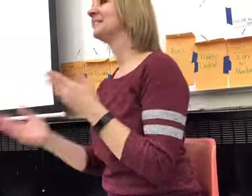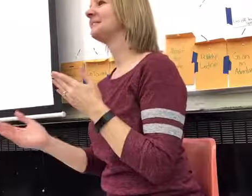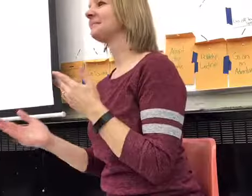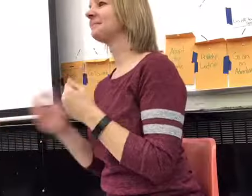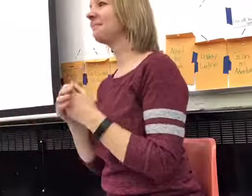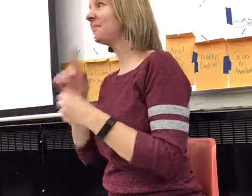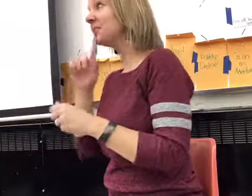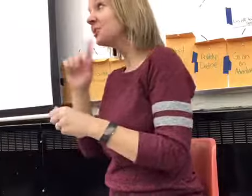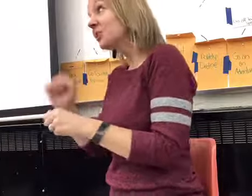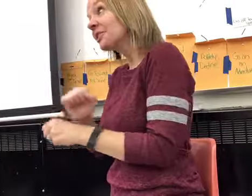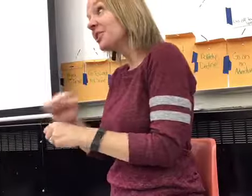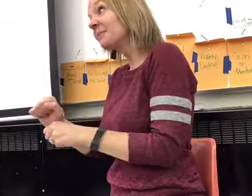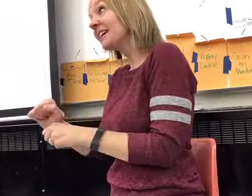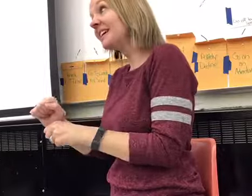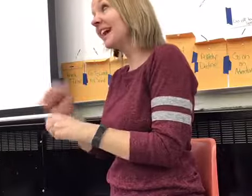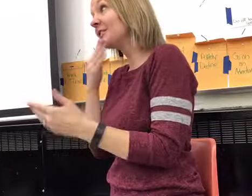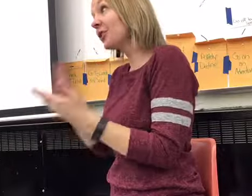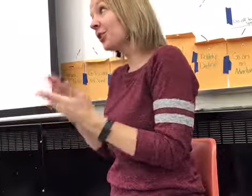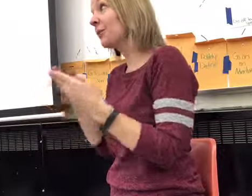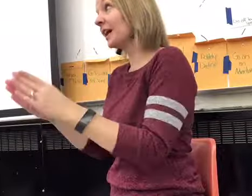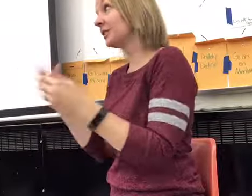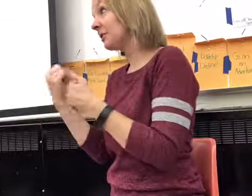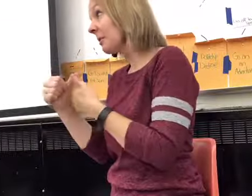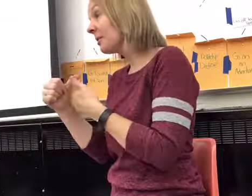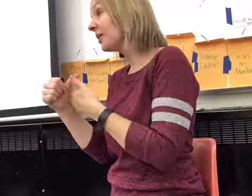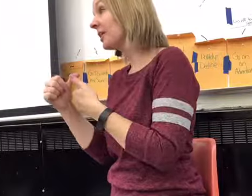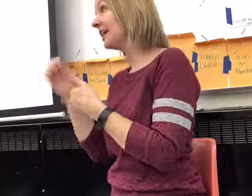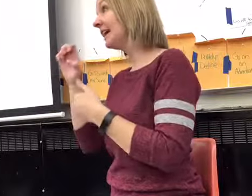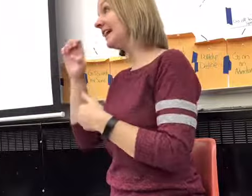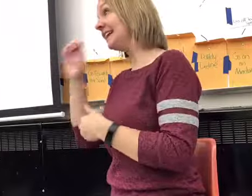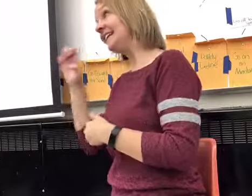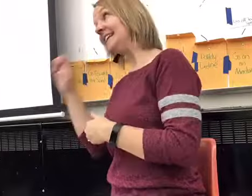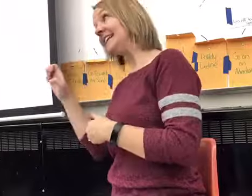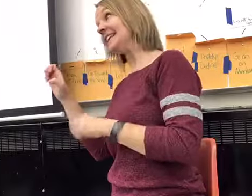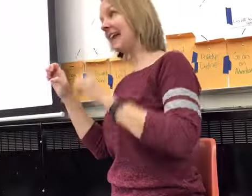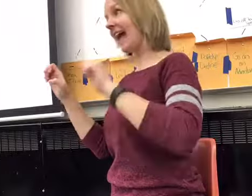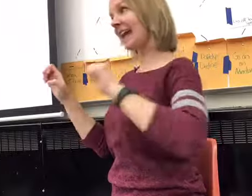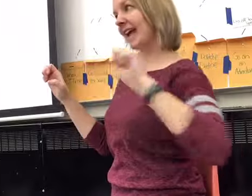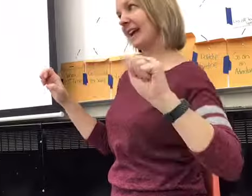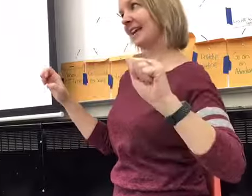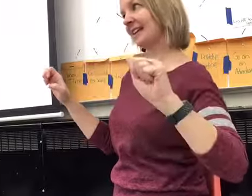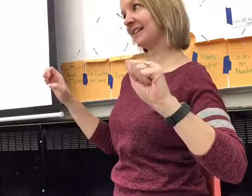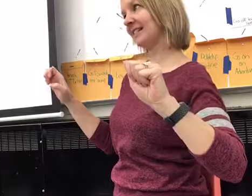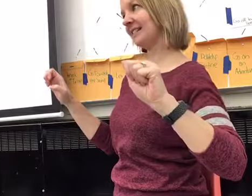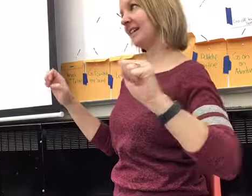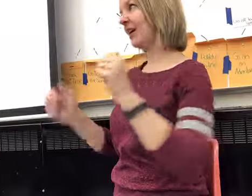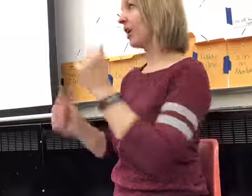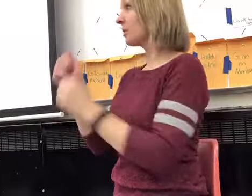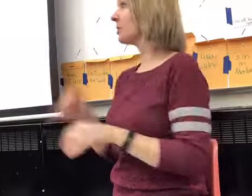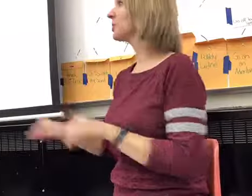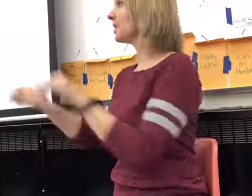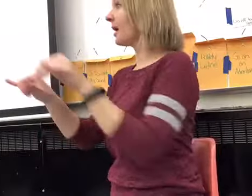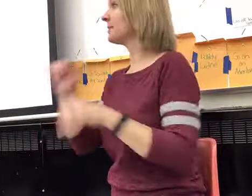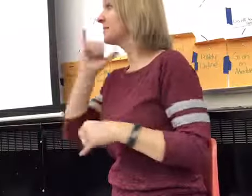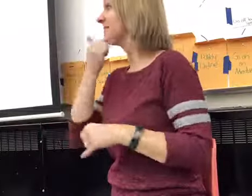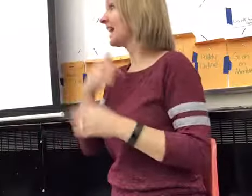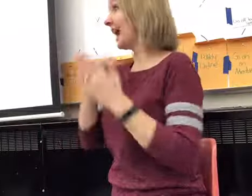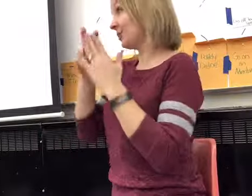legitimately, that's a great way to be able to remember this, is remember the EEAA. The most common mistake that I read on essays is people talk